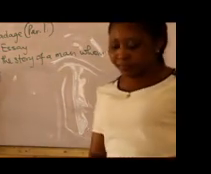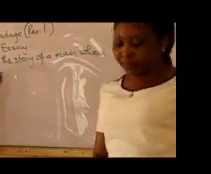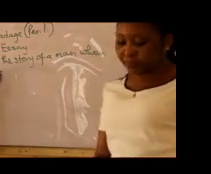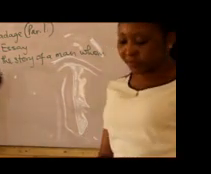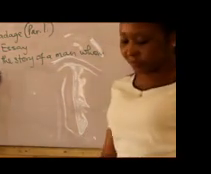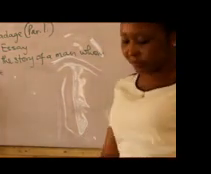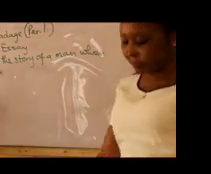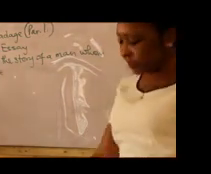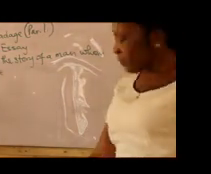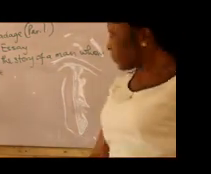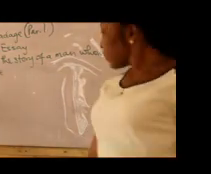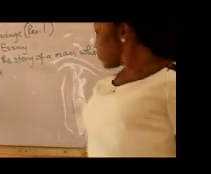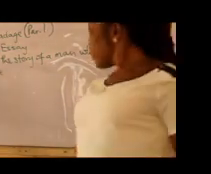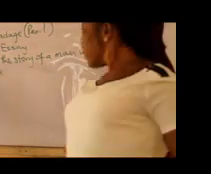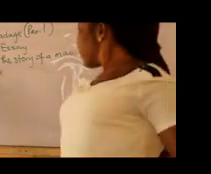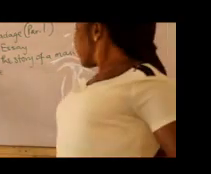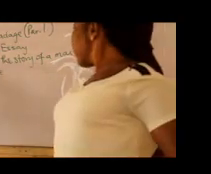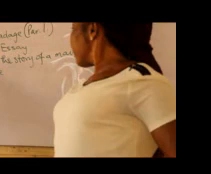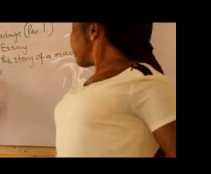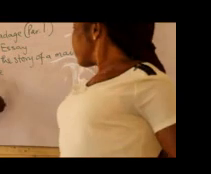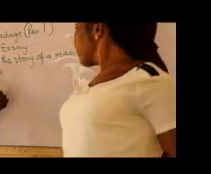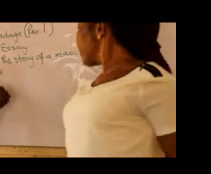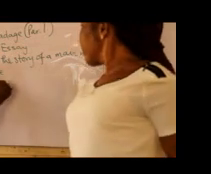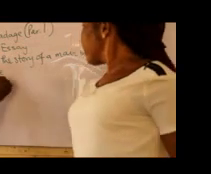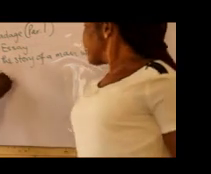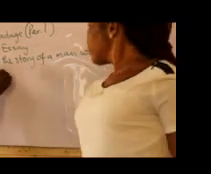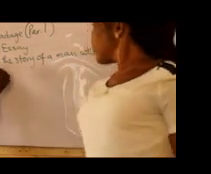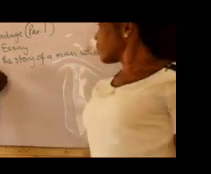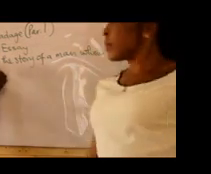Tell the story of the man whom you will use